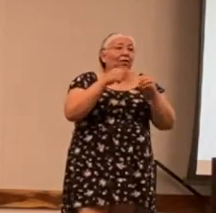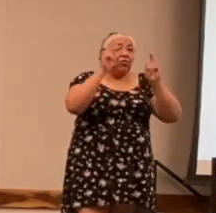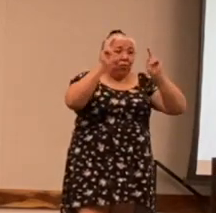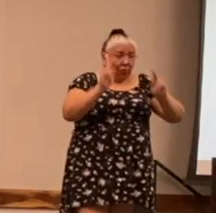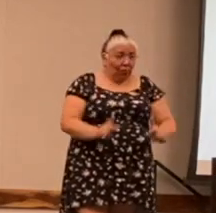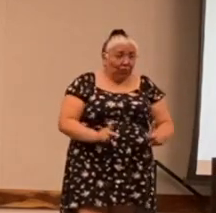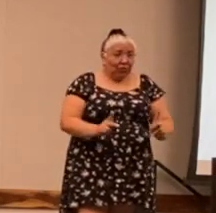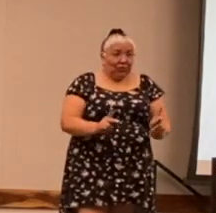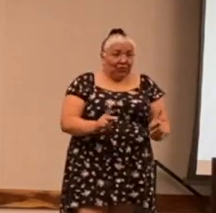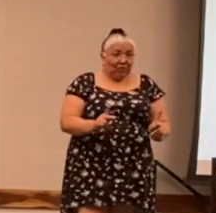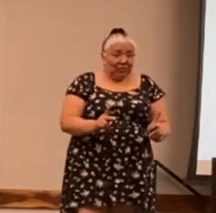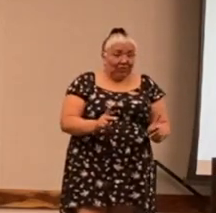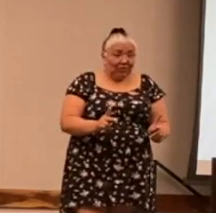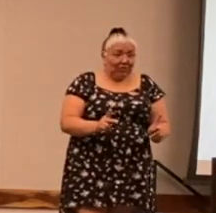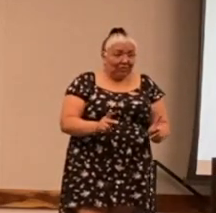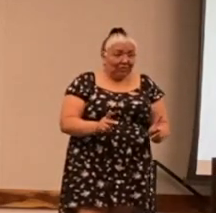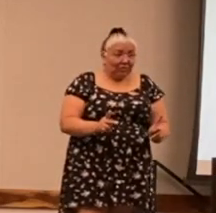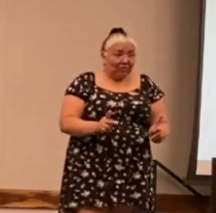person that